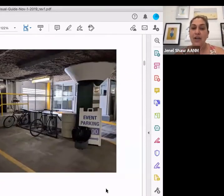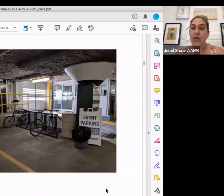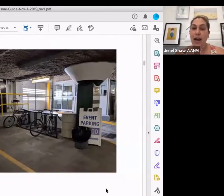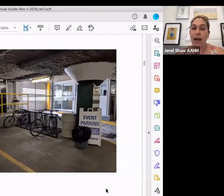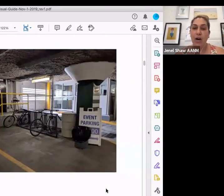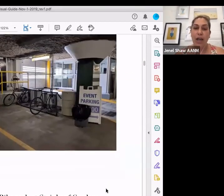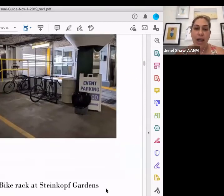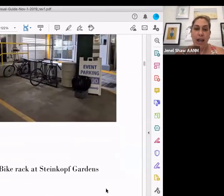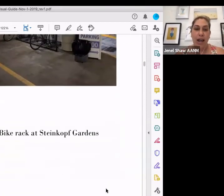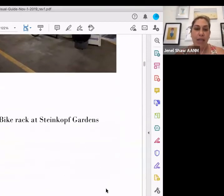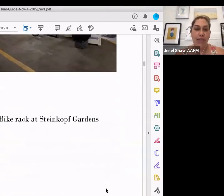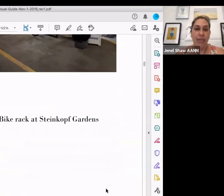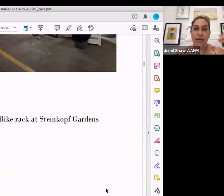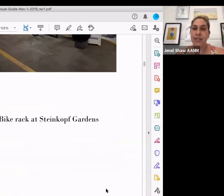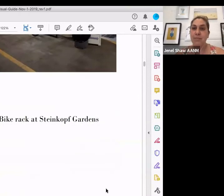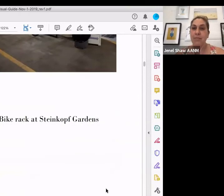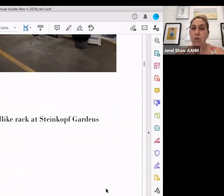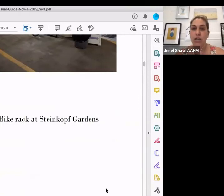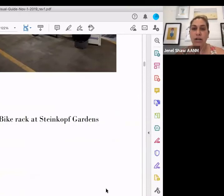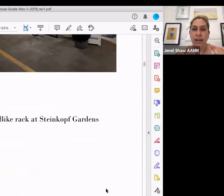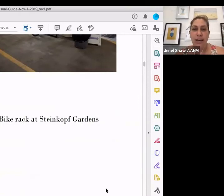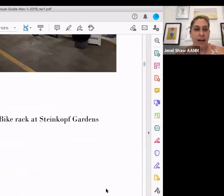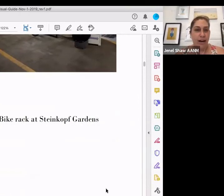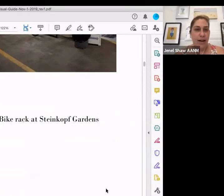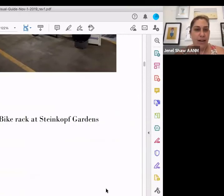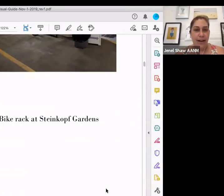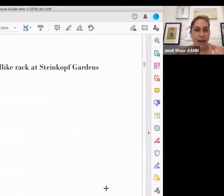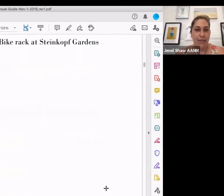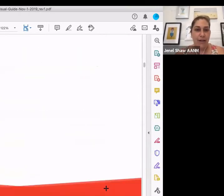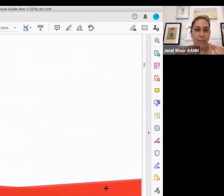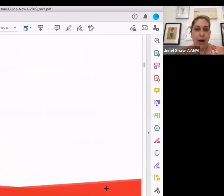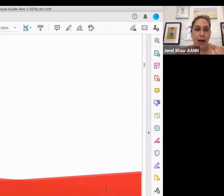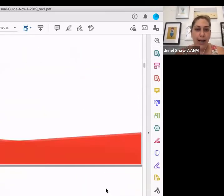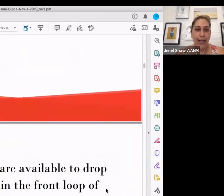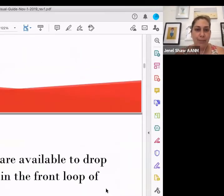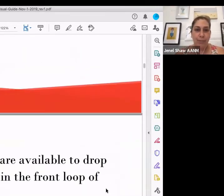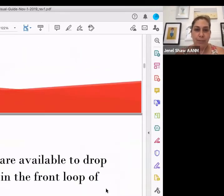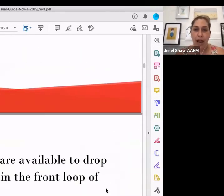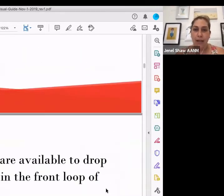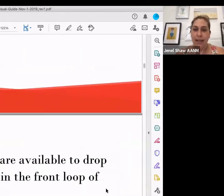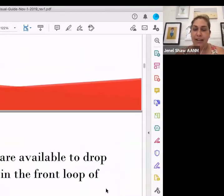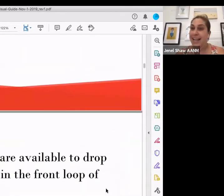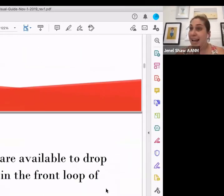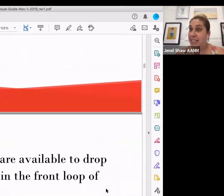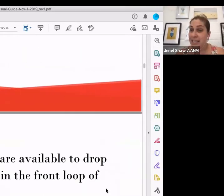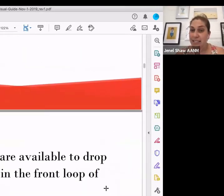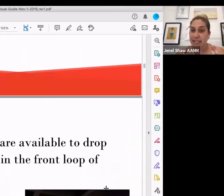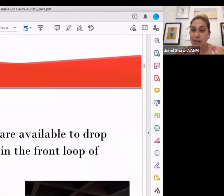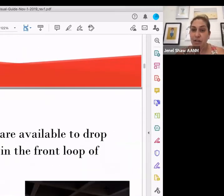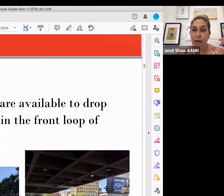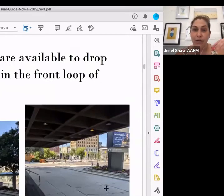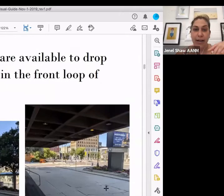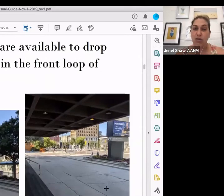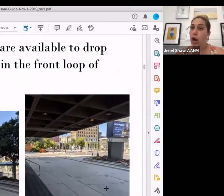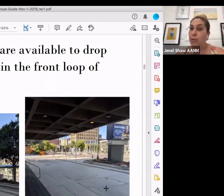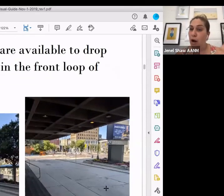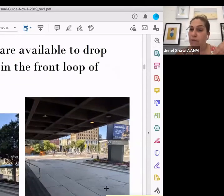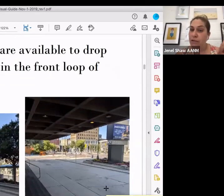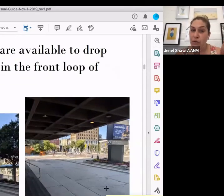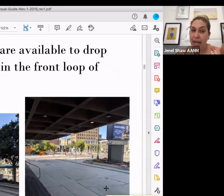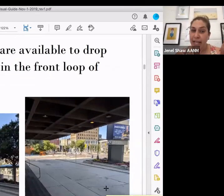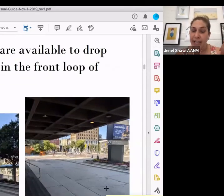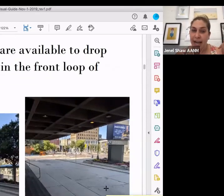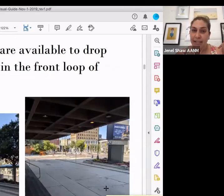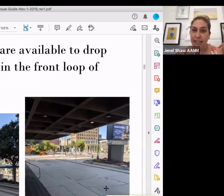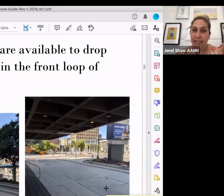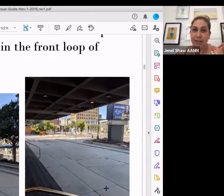in the underground. And then here's some more nearby. And then taxis. Here's where you get dropped off